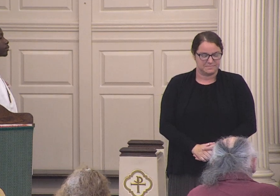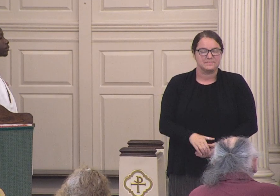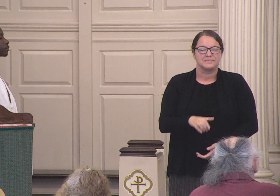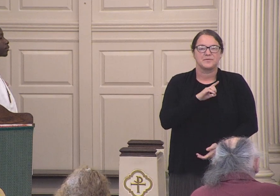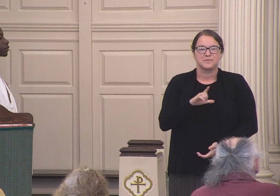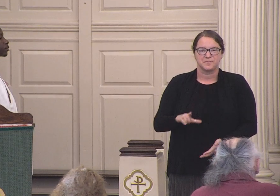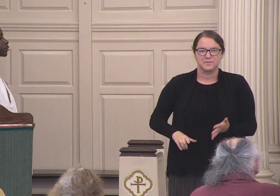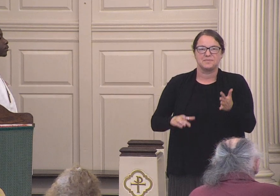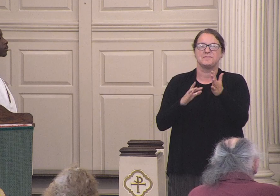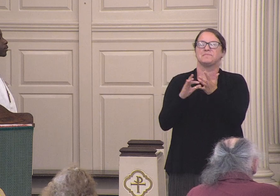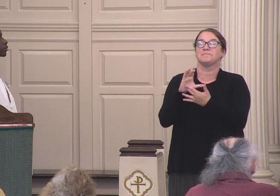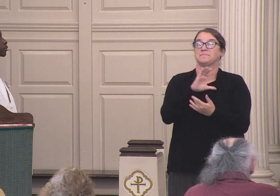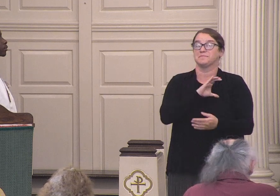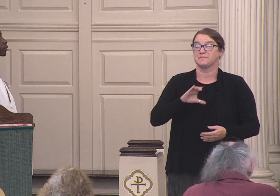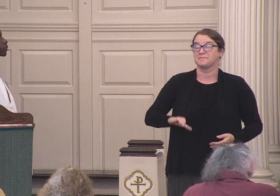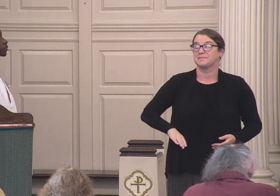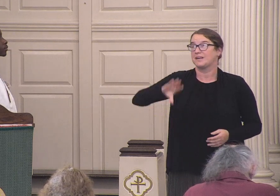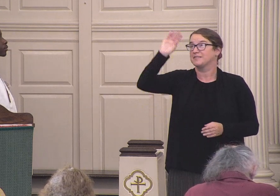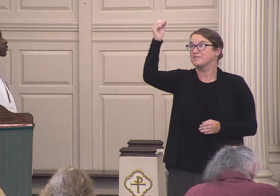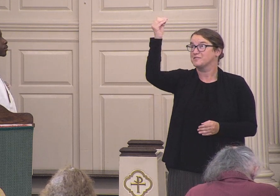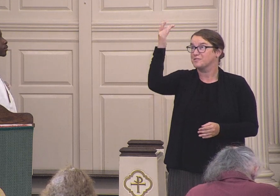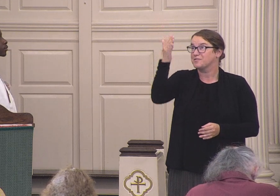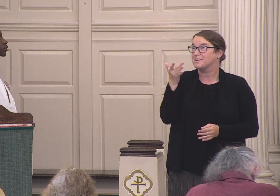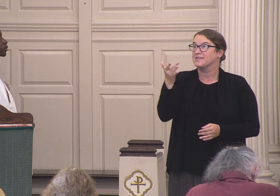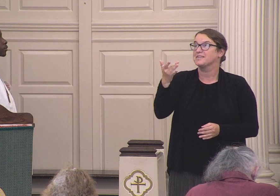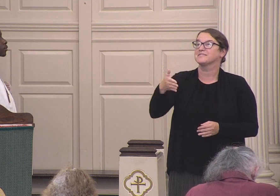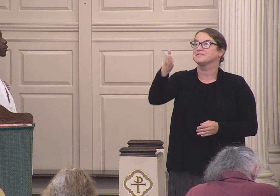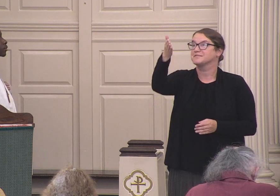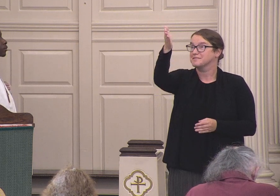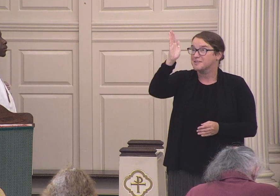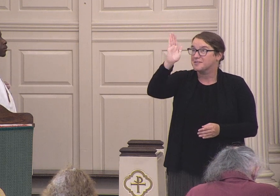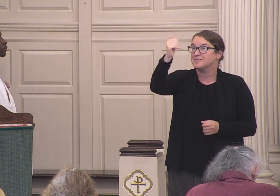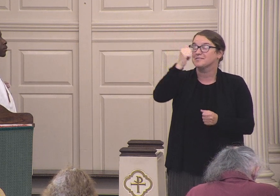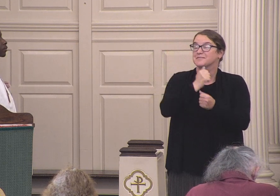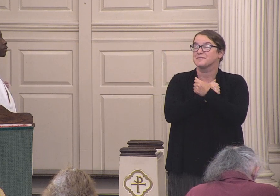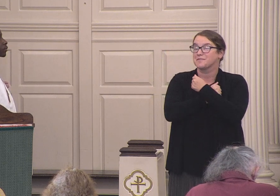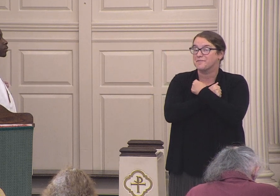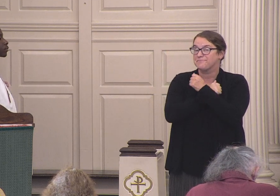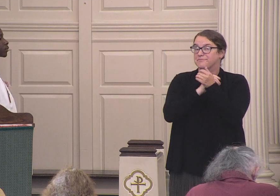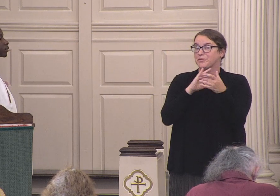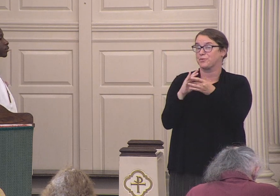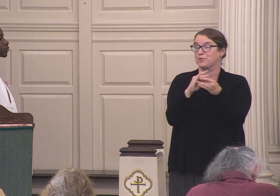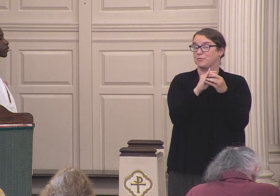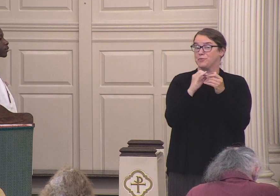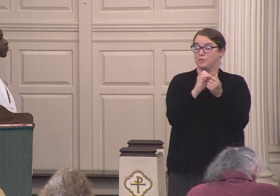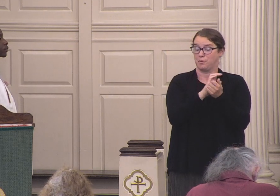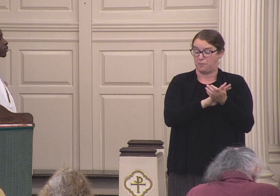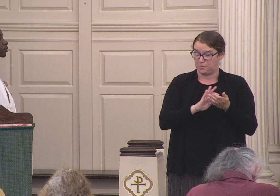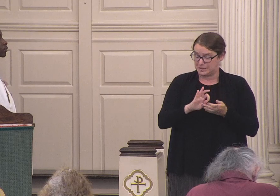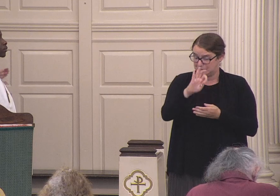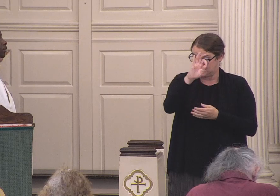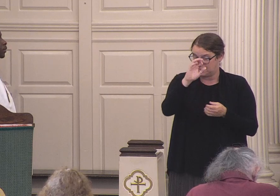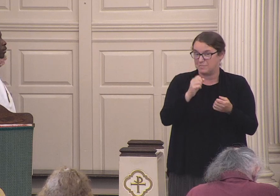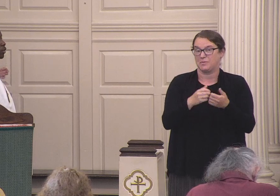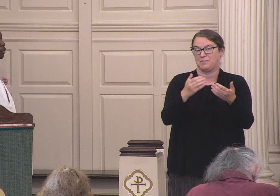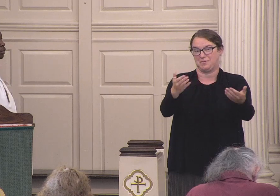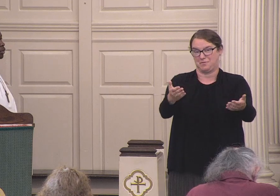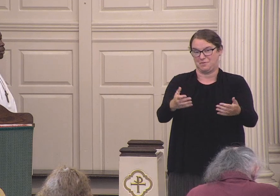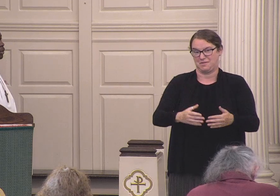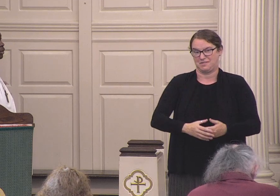The grace of our Lord Jesus Christ, and the love of God, and the communion of the Holy Spirit be with you all.